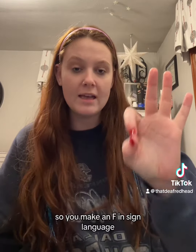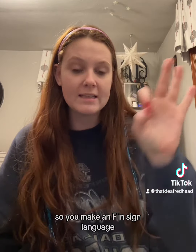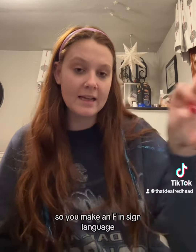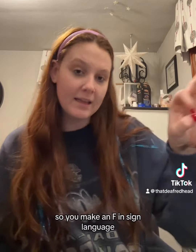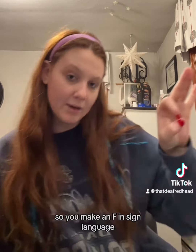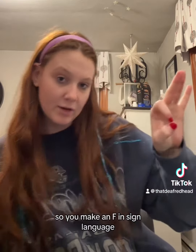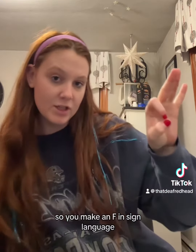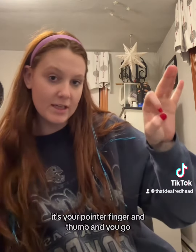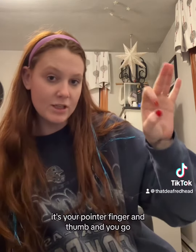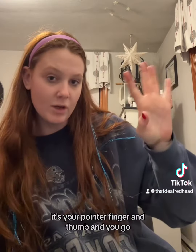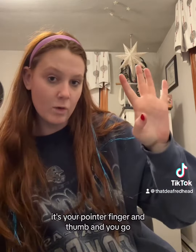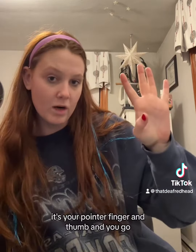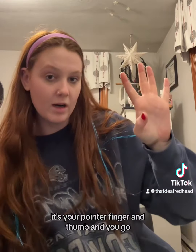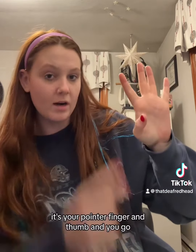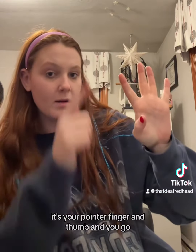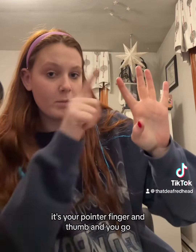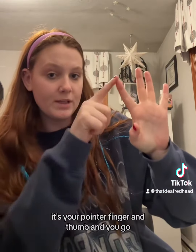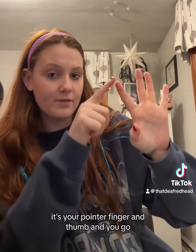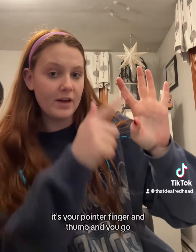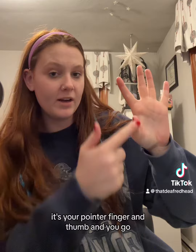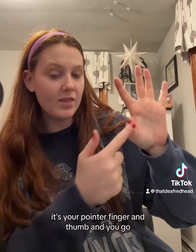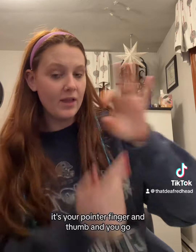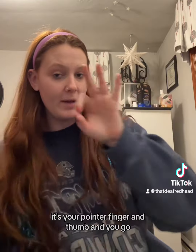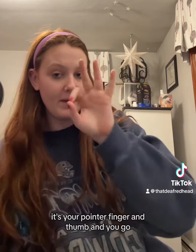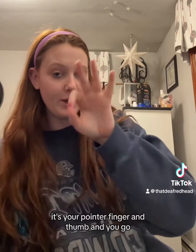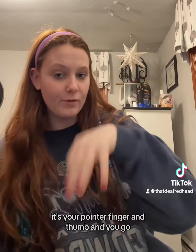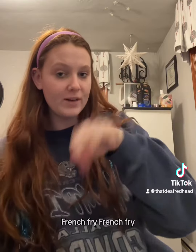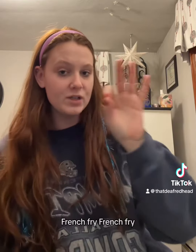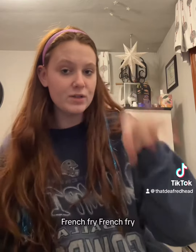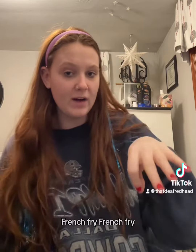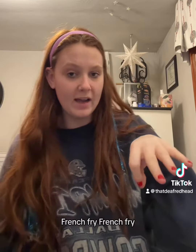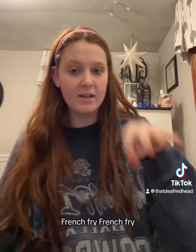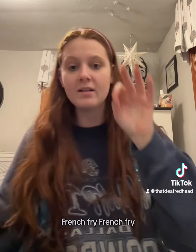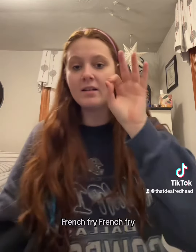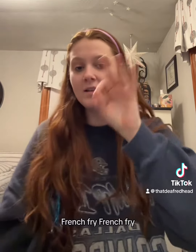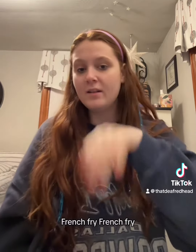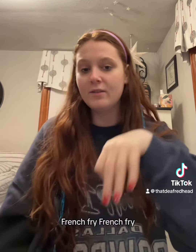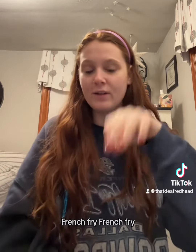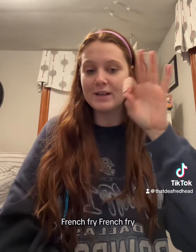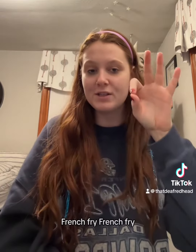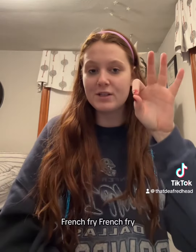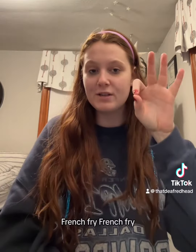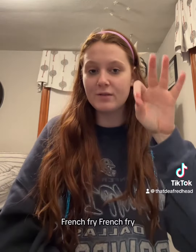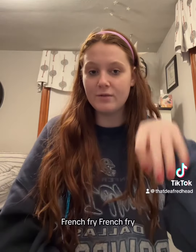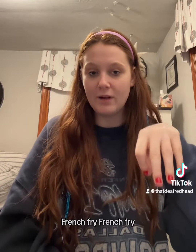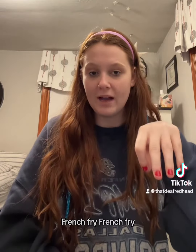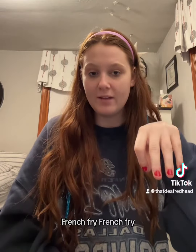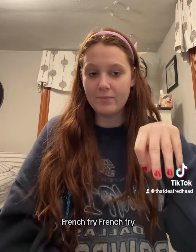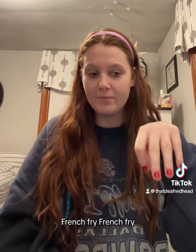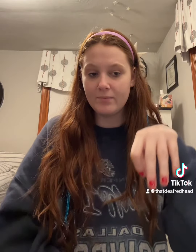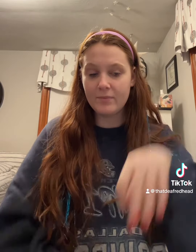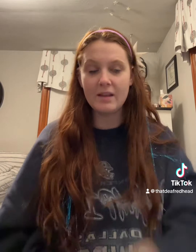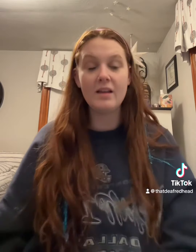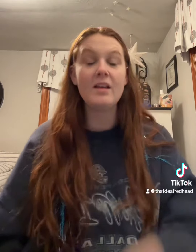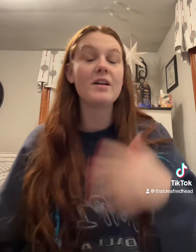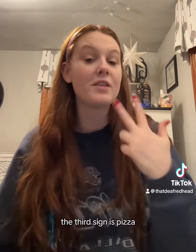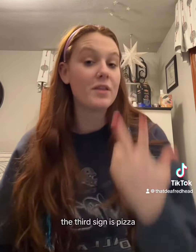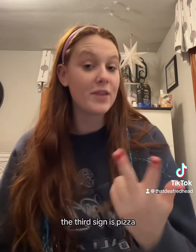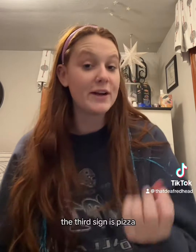In sign language it's your pointer finger and thumb and you go french fry. French fry. The third